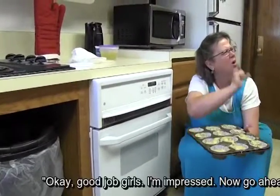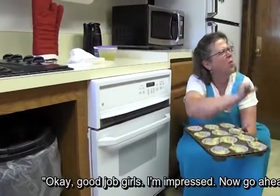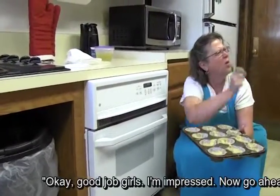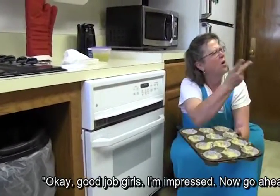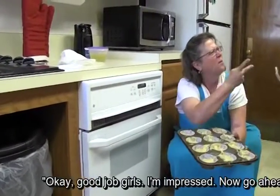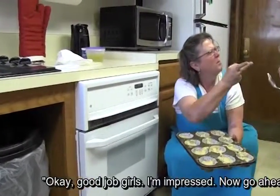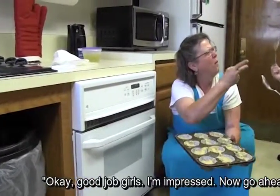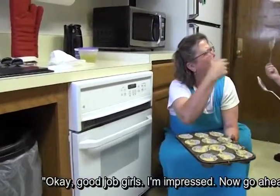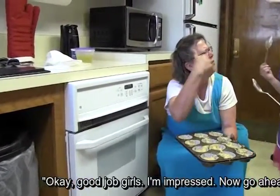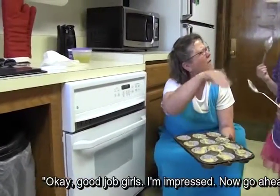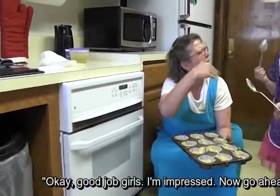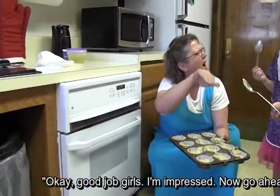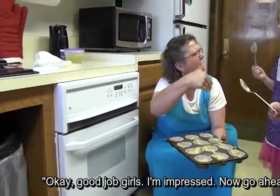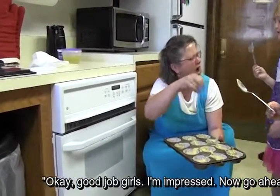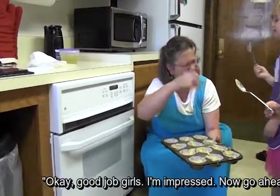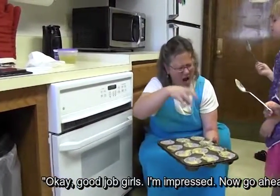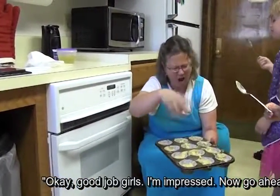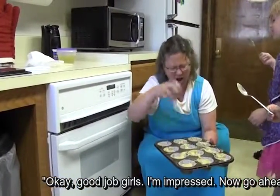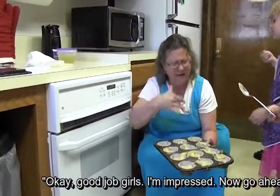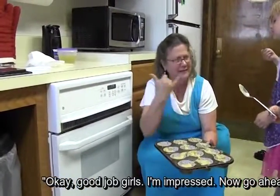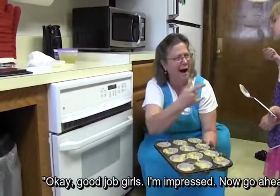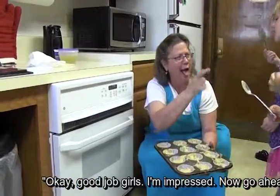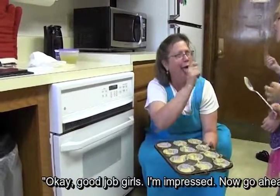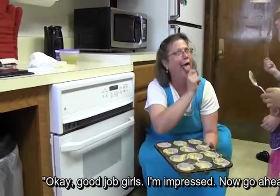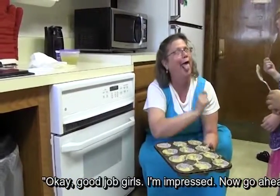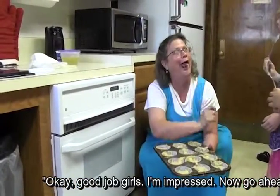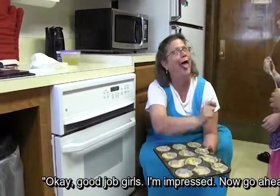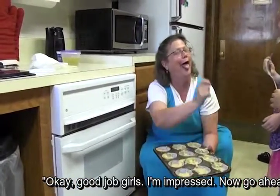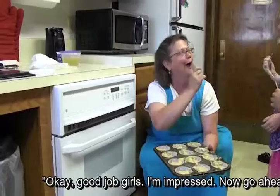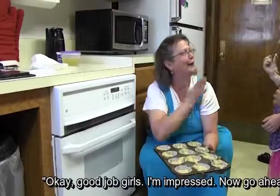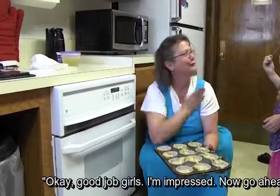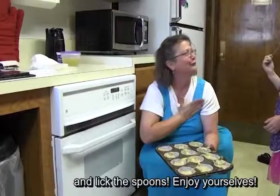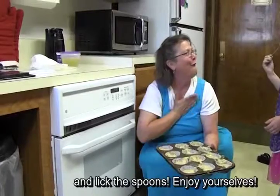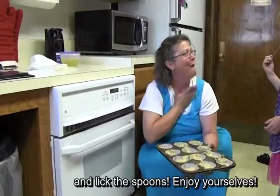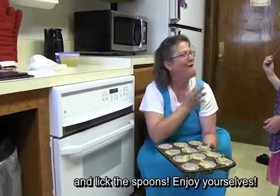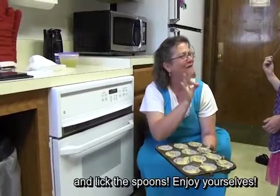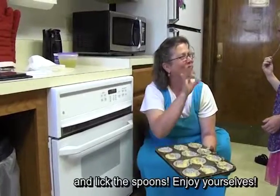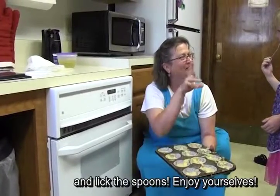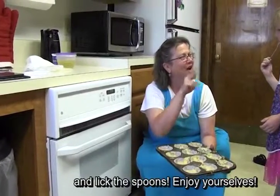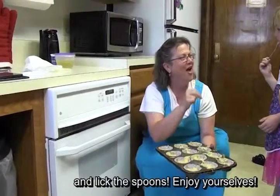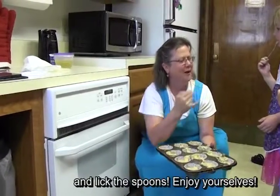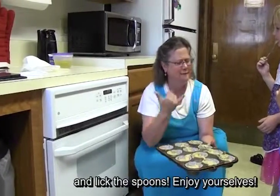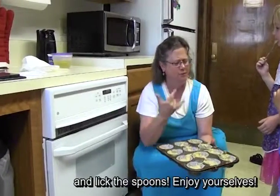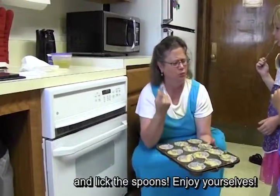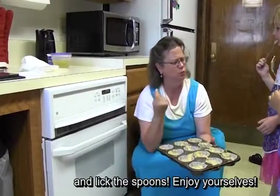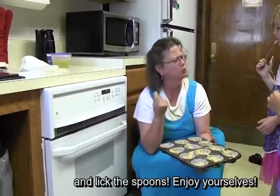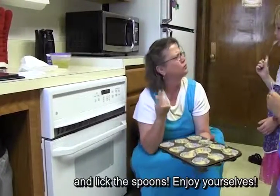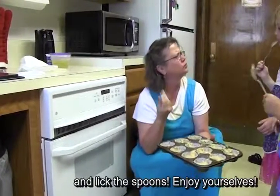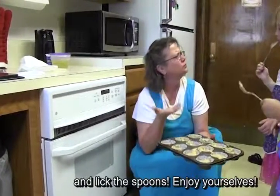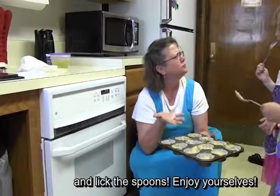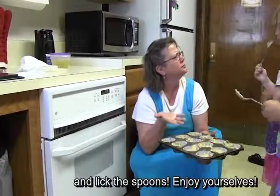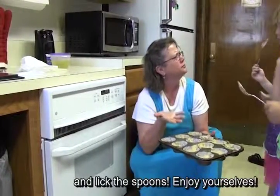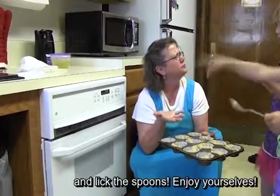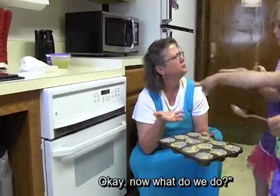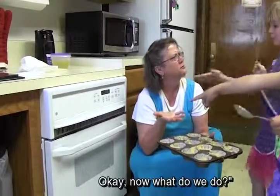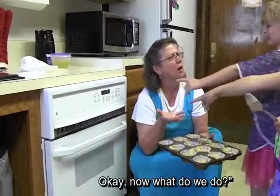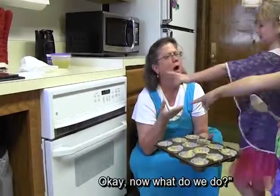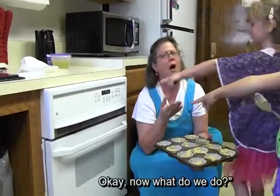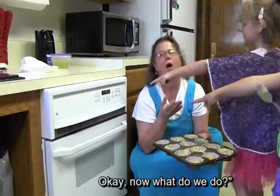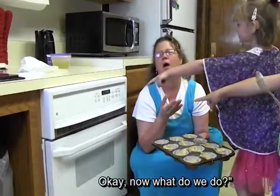Okay, good job, girls. I'm impressed. Now go ahead and lick the spoons and enjoy yourselves. Okay, now what do we do?